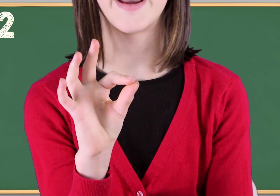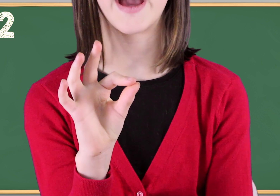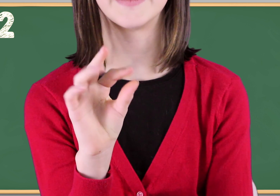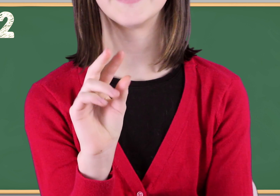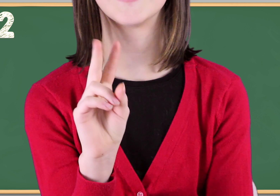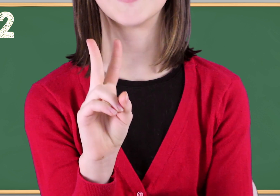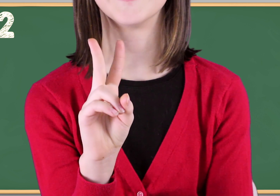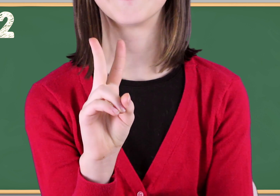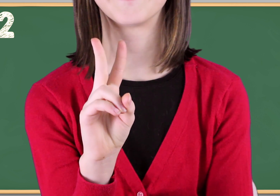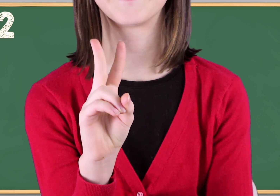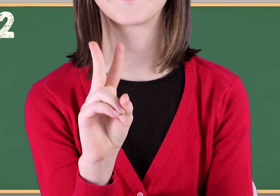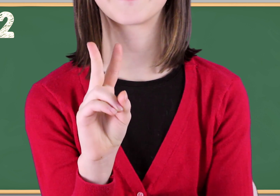92,